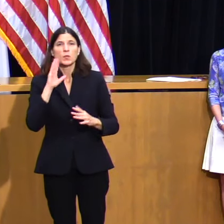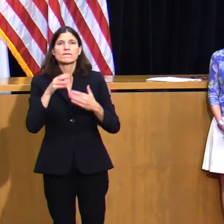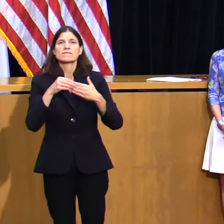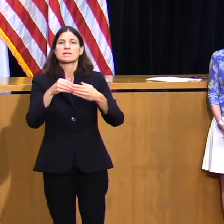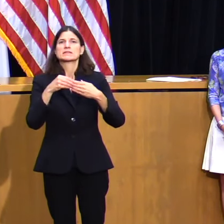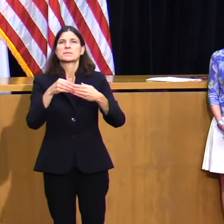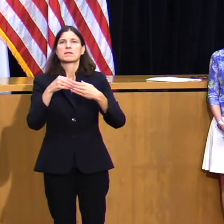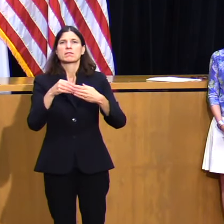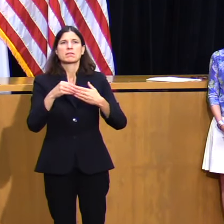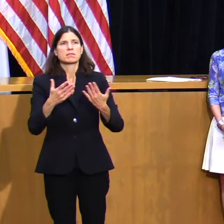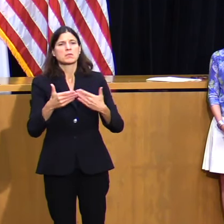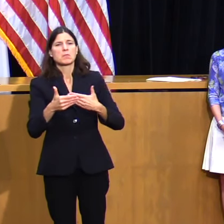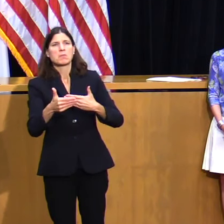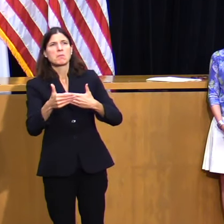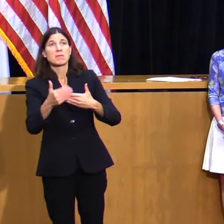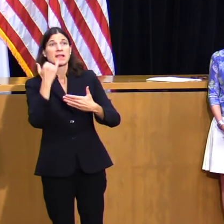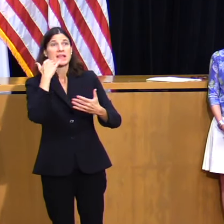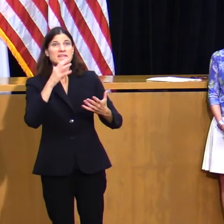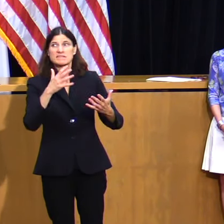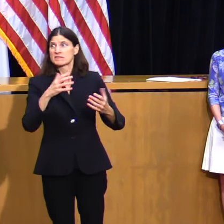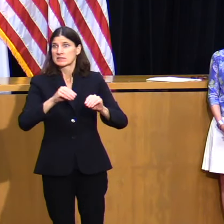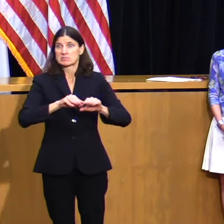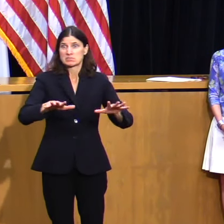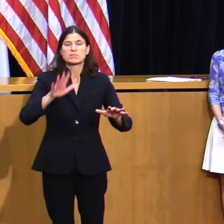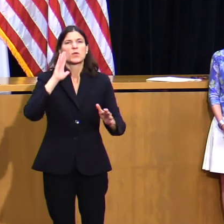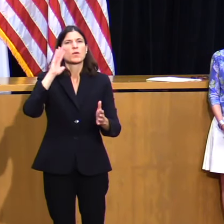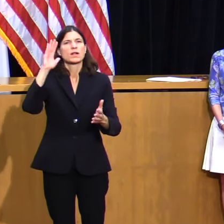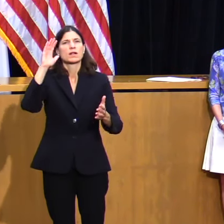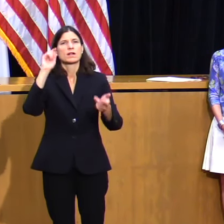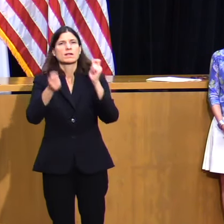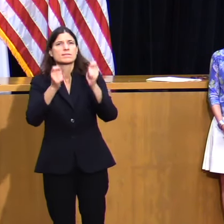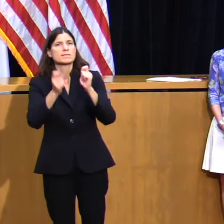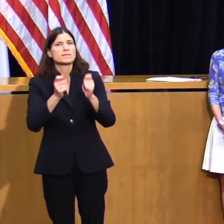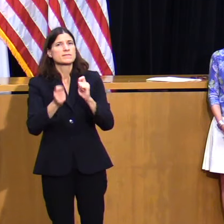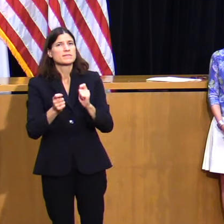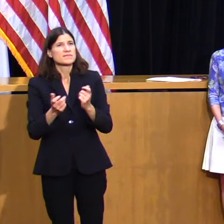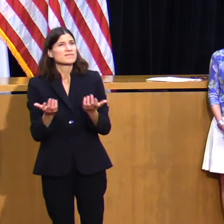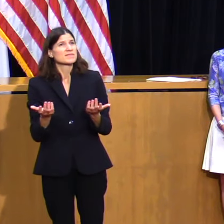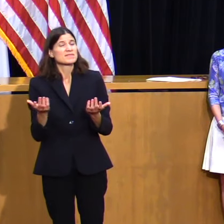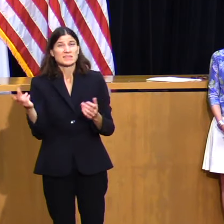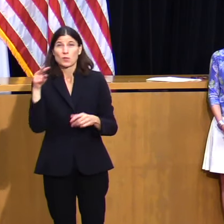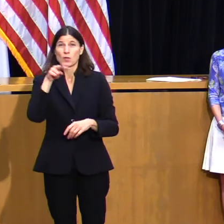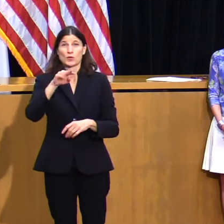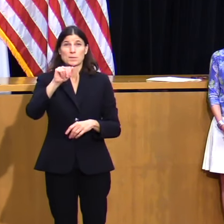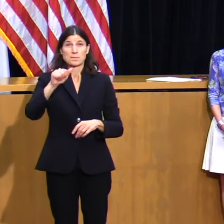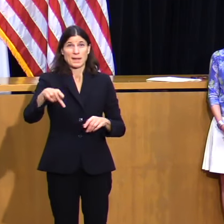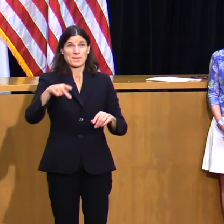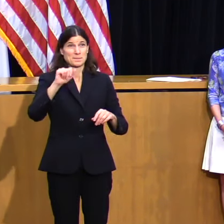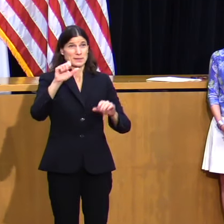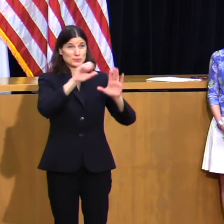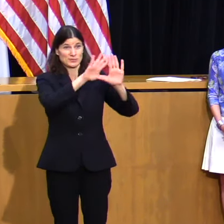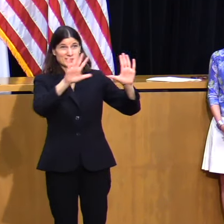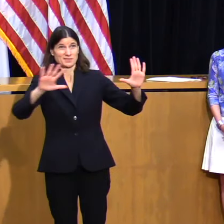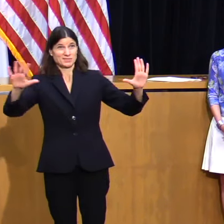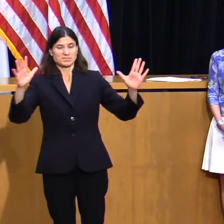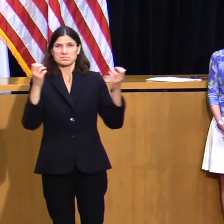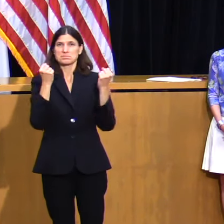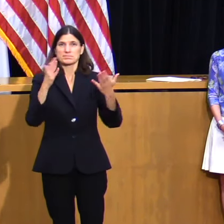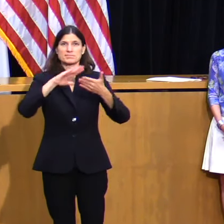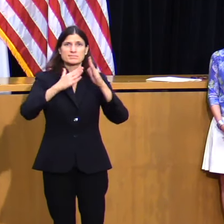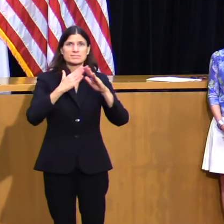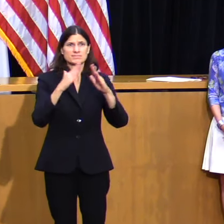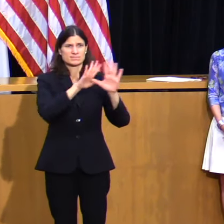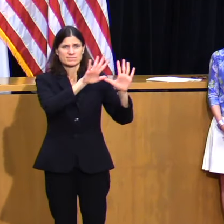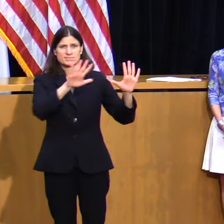expectation, especially in those communities that really don't have a heck of a lot of COVID at all, and where the rules and the guidance around hybrid